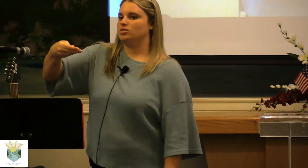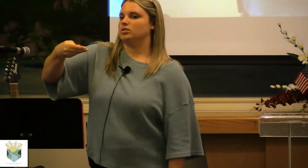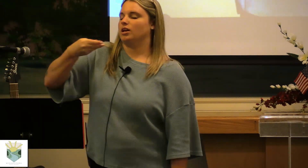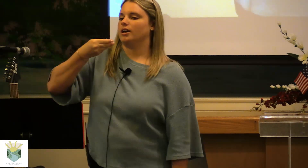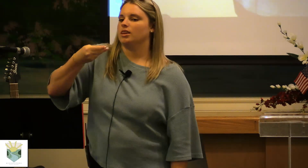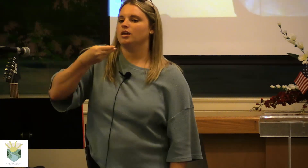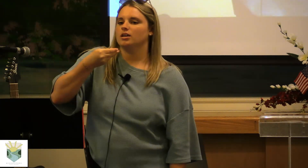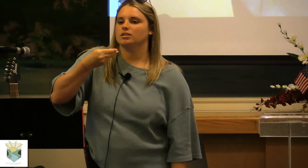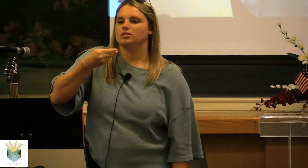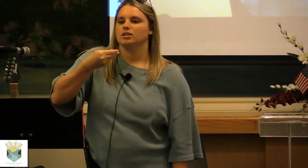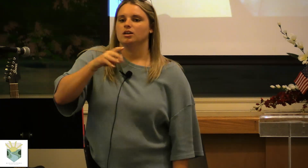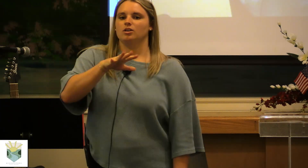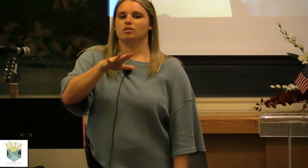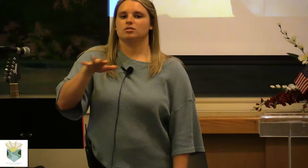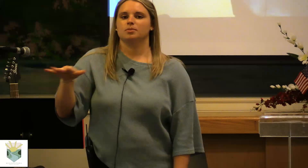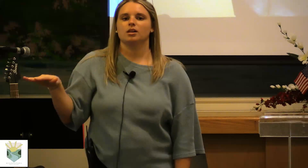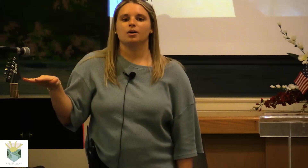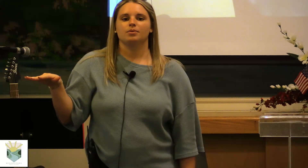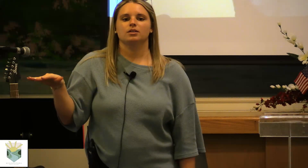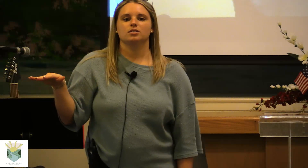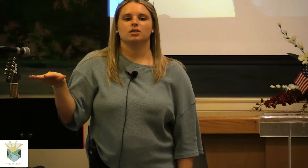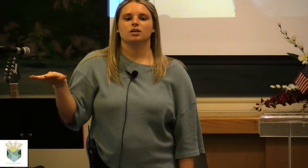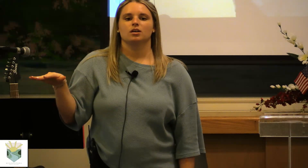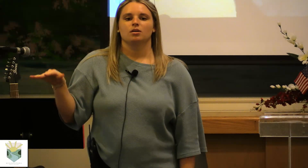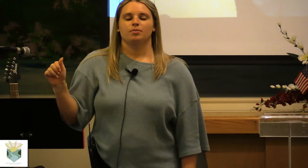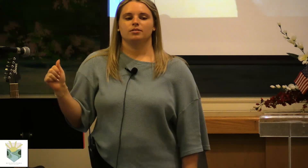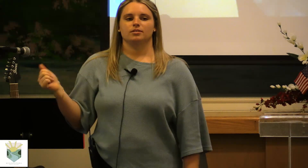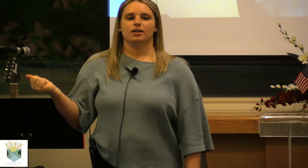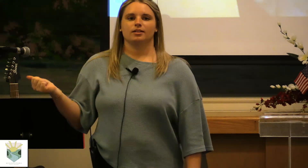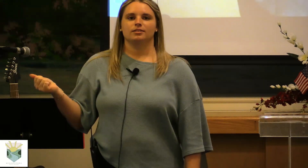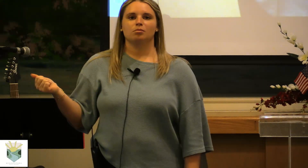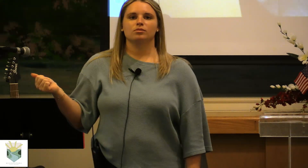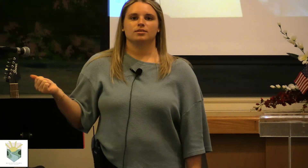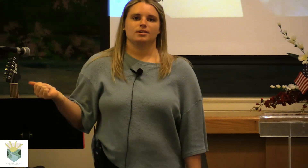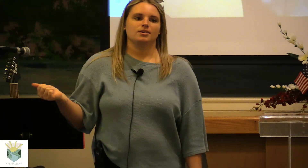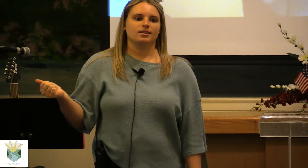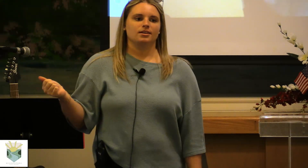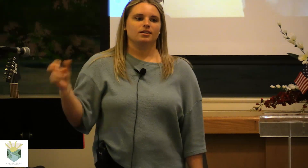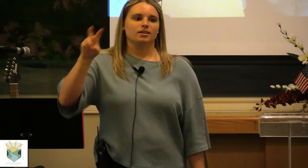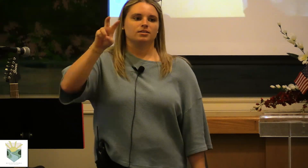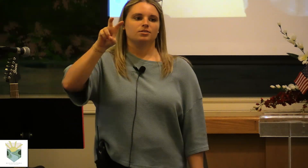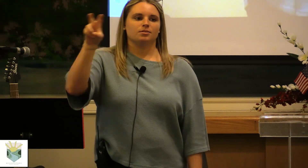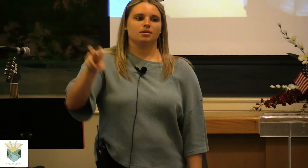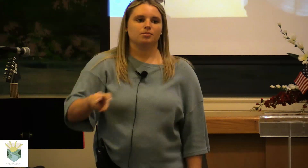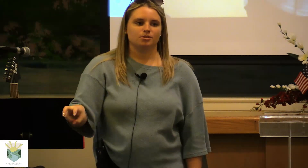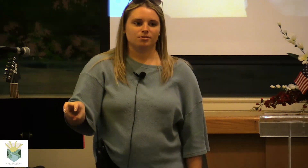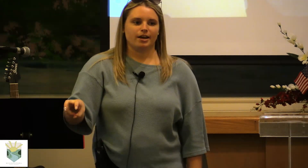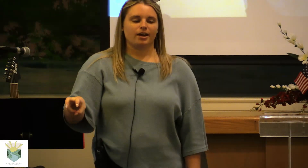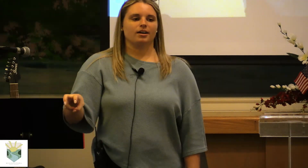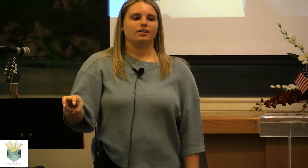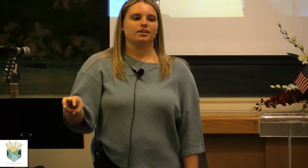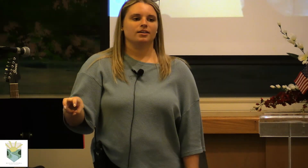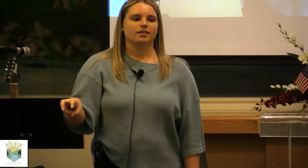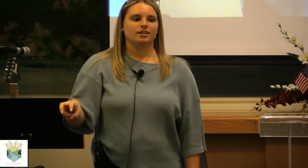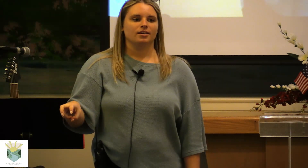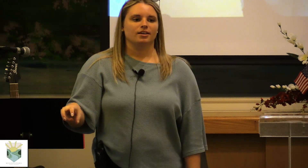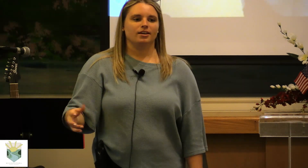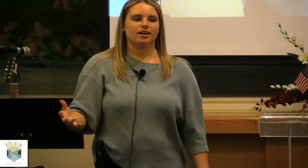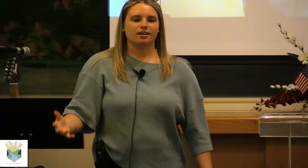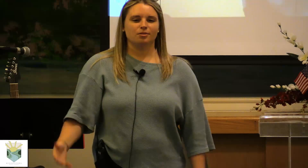like this, you can spell out pizza. Pizza's got a double Z in it, so some people do that. It kind of depends